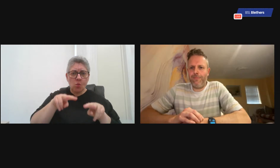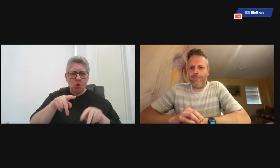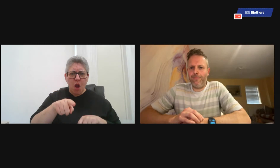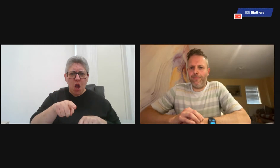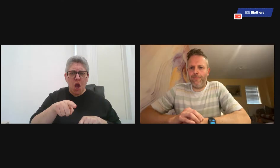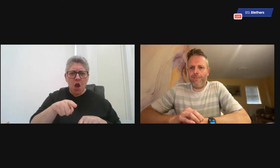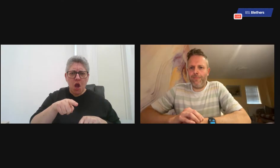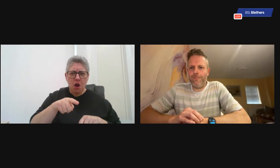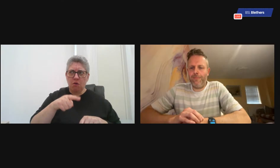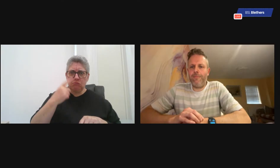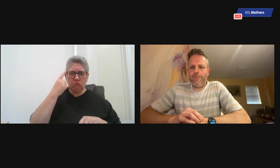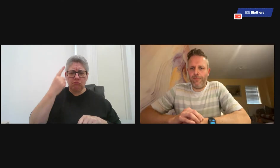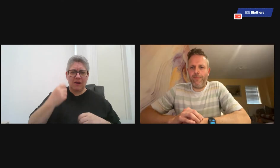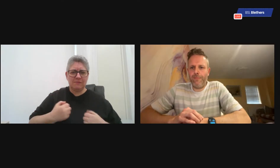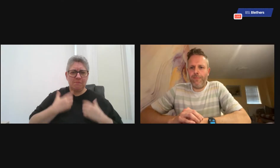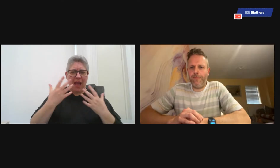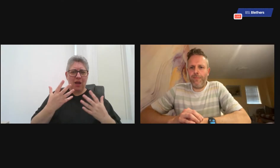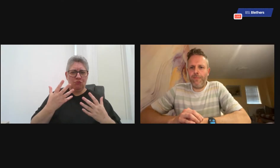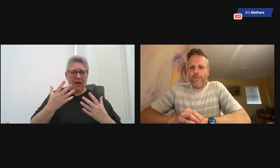said,